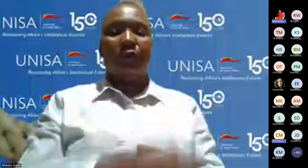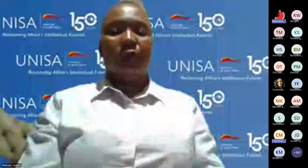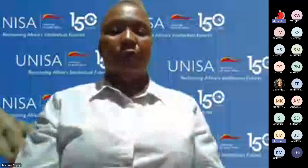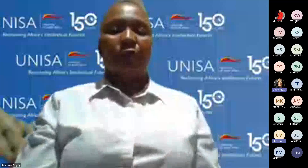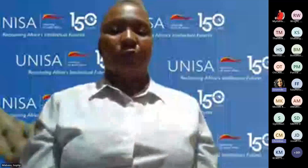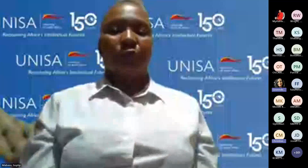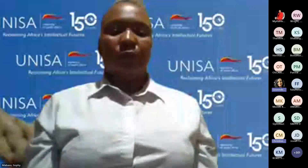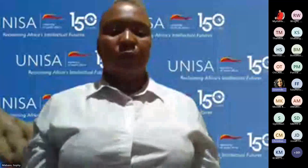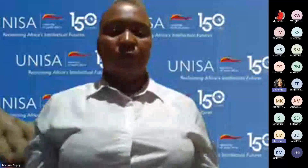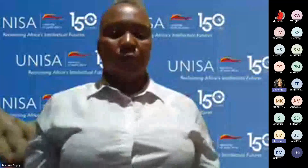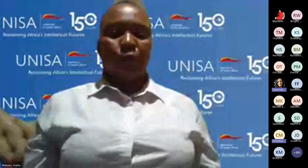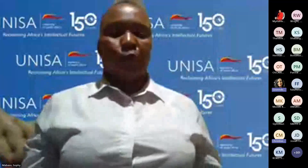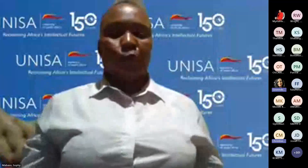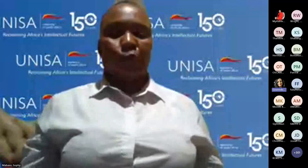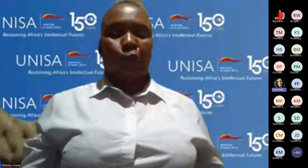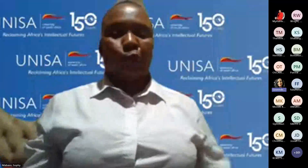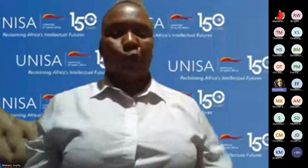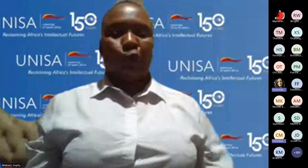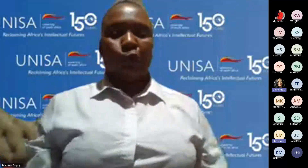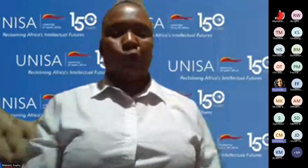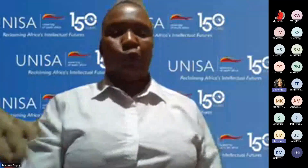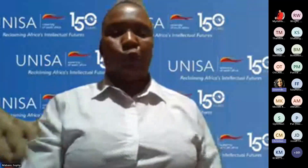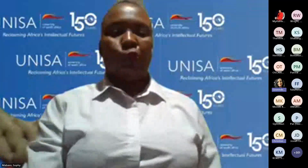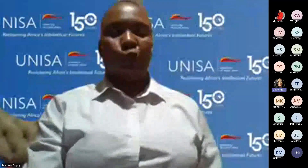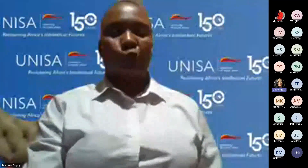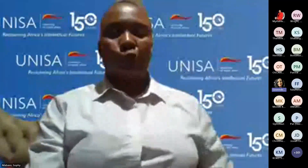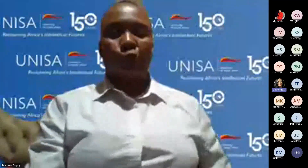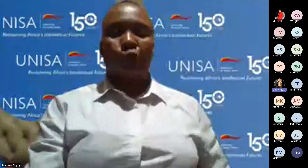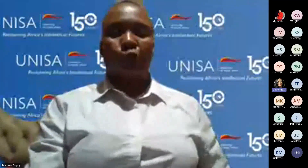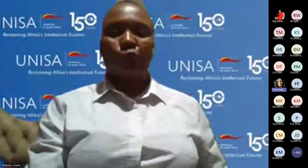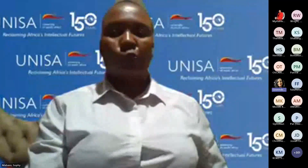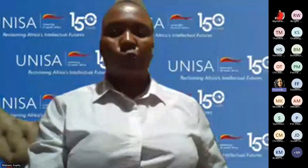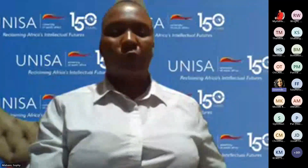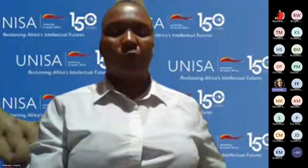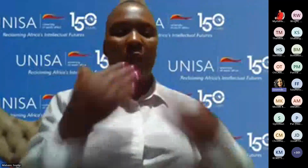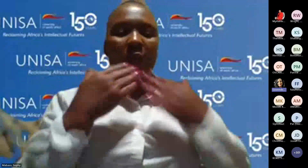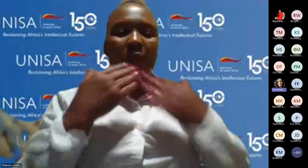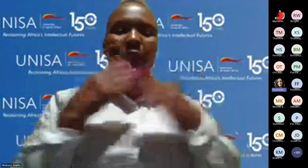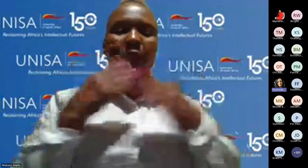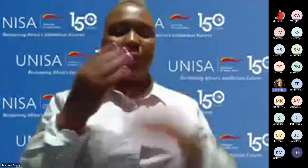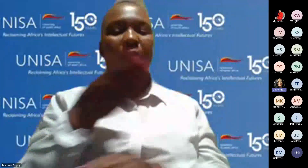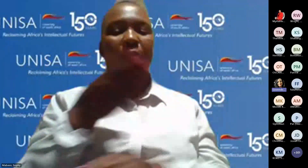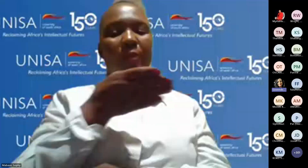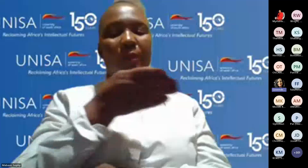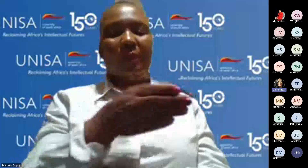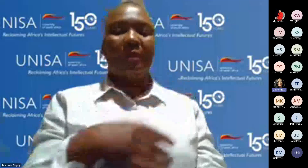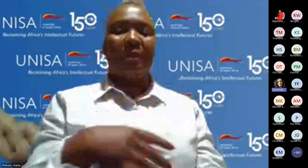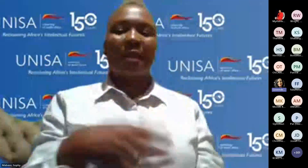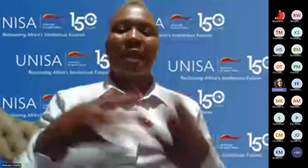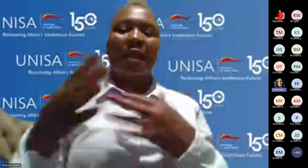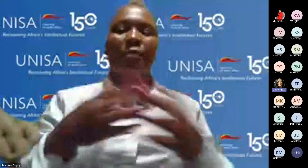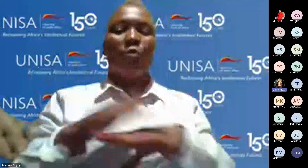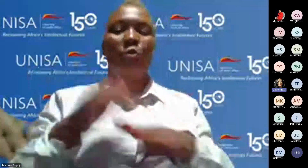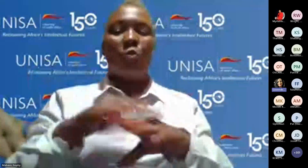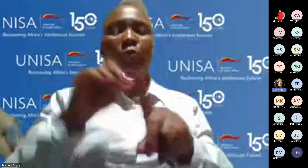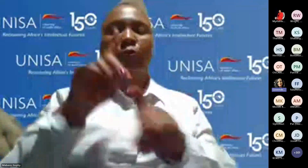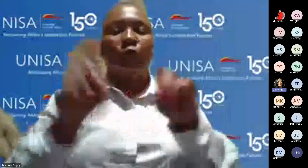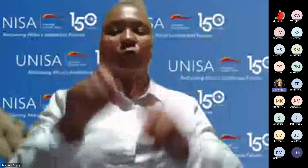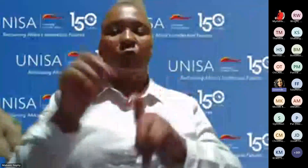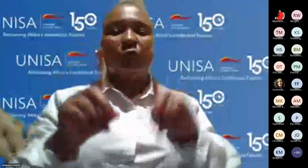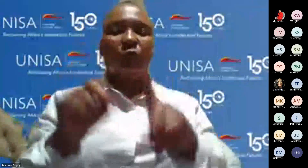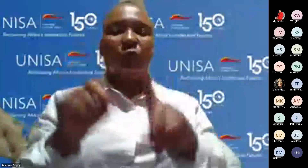Thank you. Thank you, Dr. Mphahlele. Colleagues, thank you very much for attending. If you have any more queries about